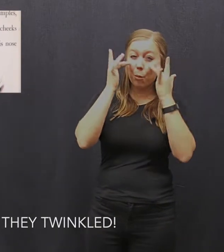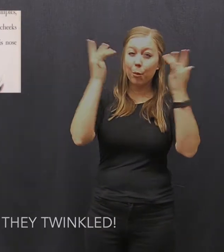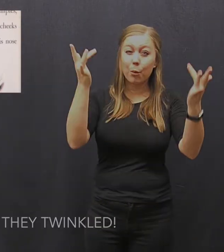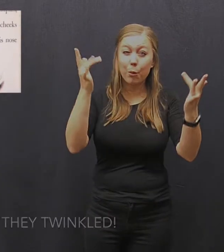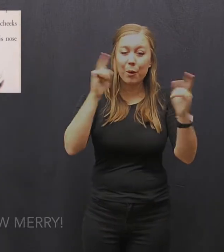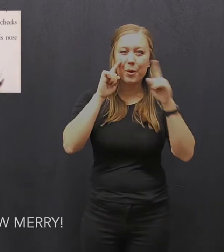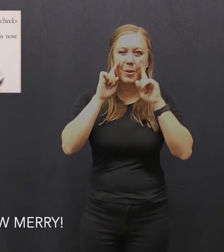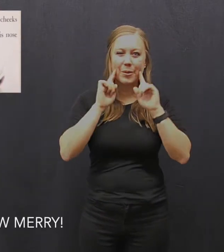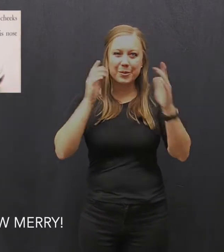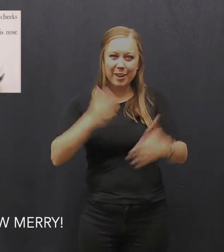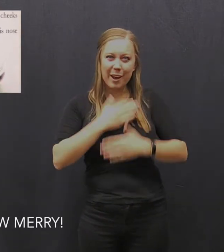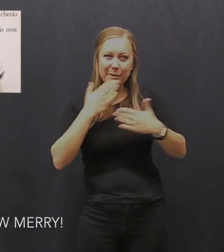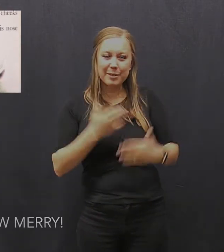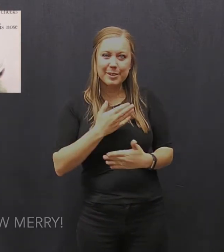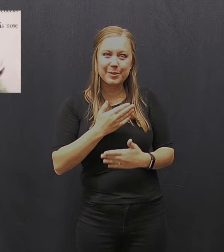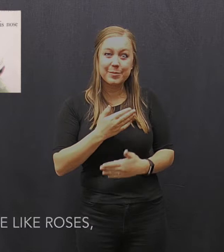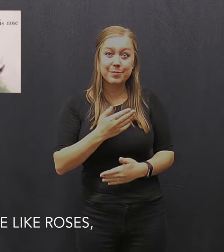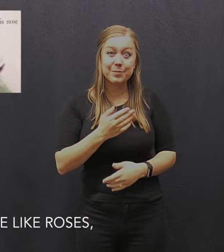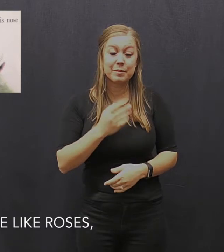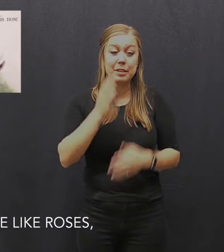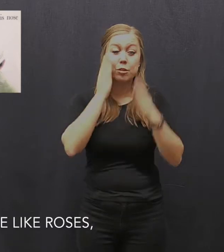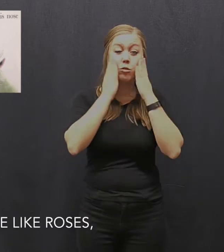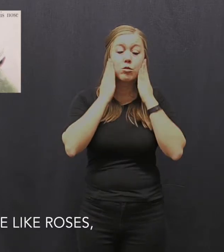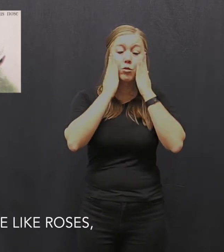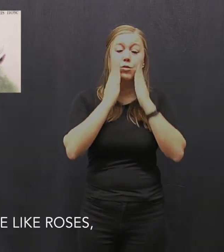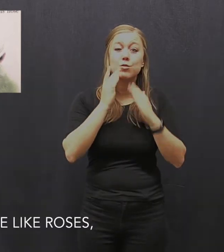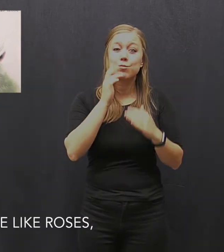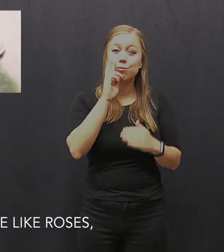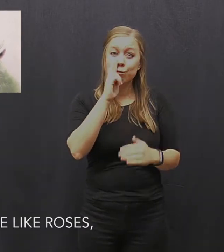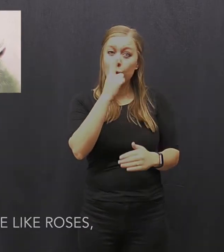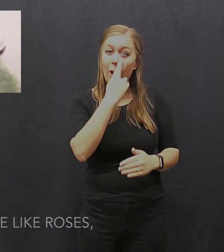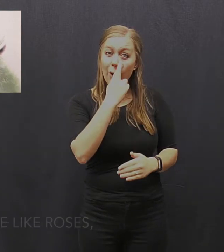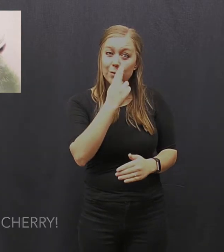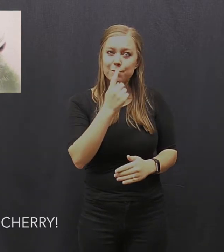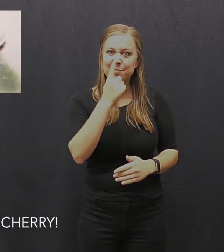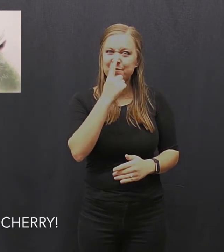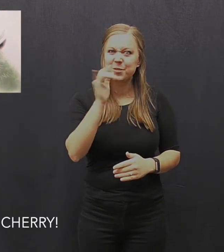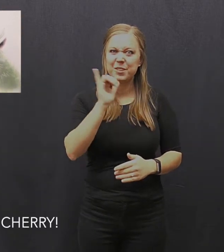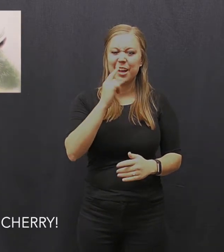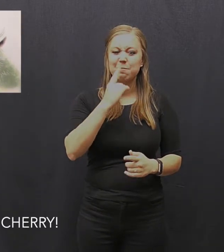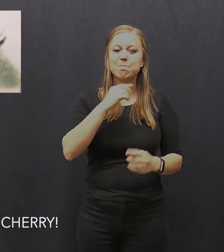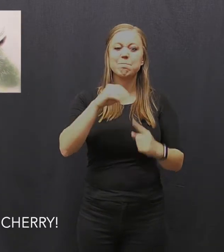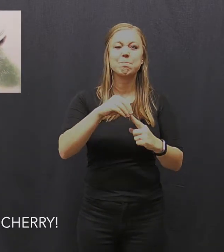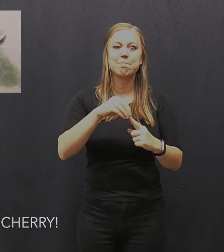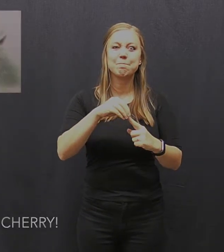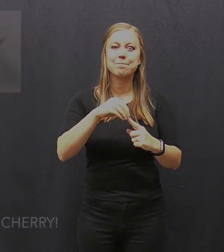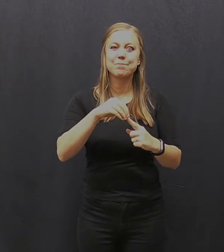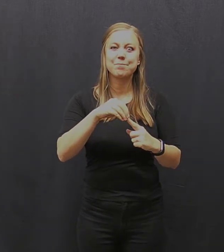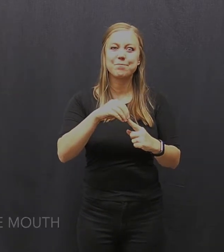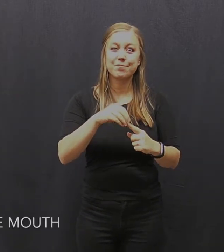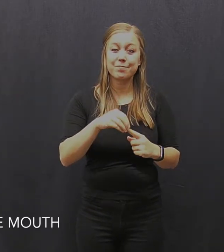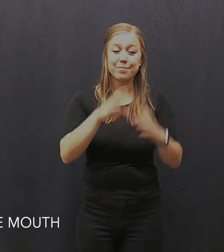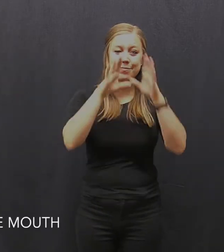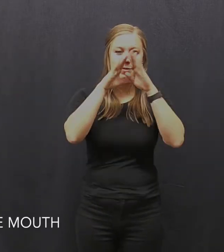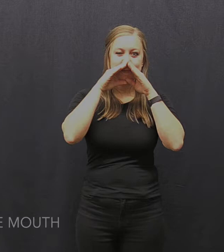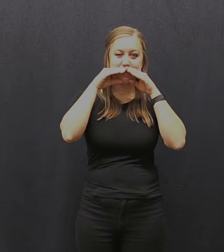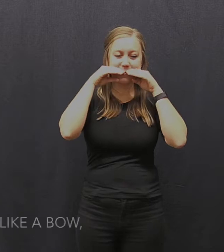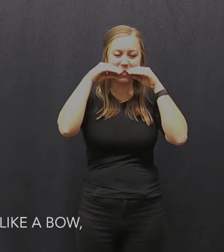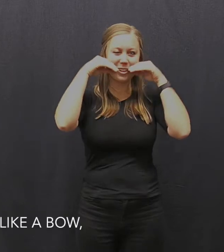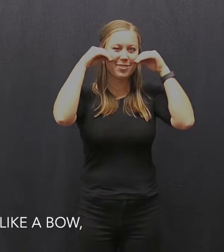his dimples how merry, his cheeks were like roses, his nose like a cherry. His droll little mouth was drawn up